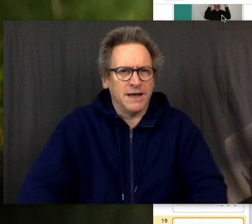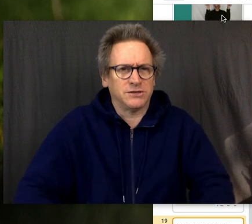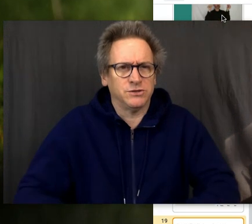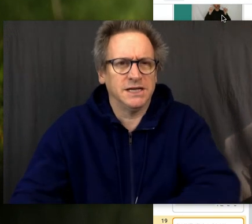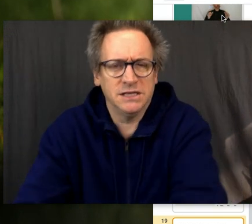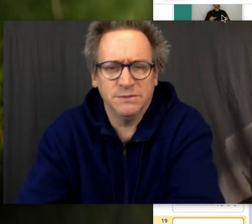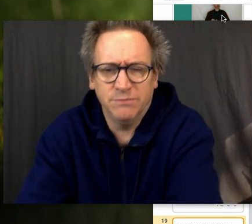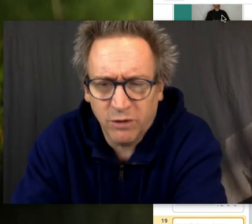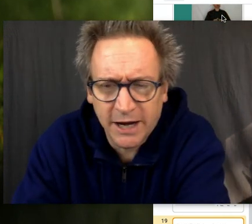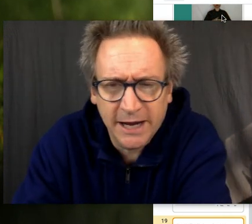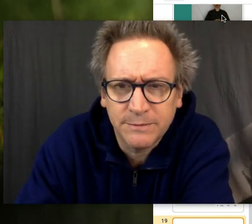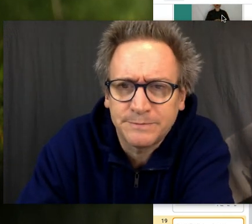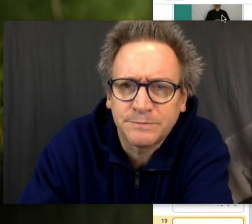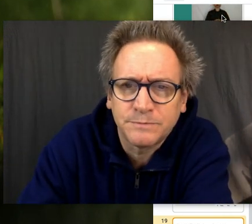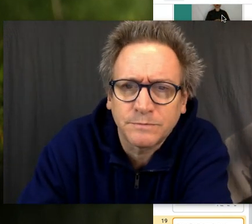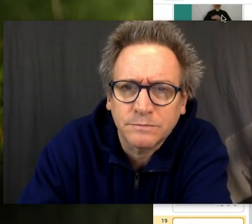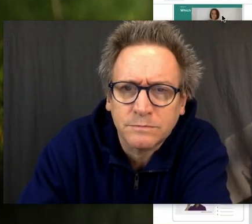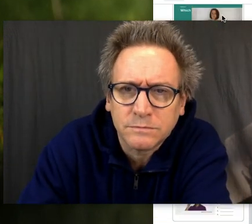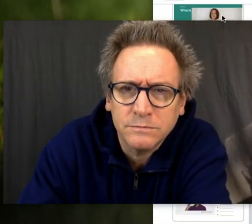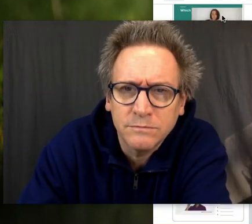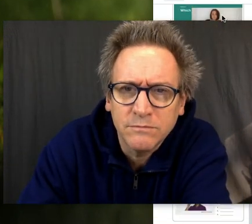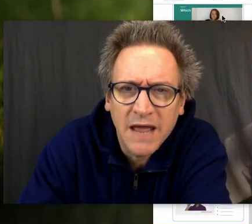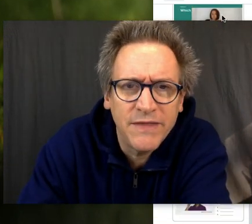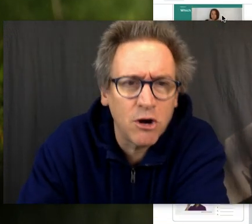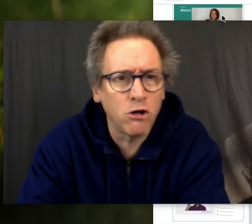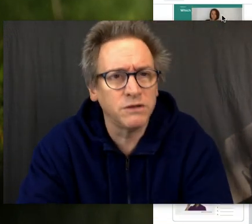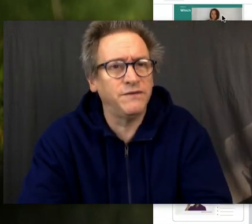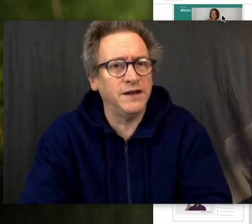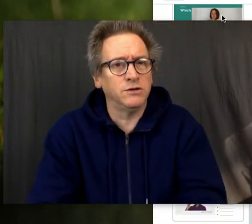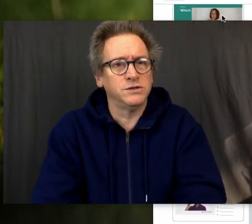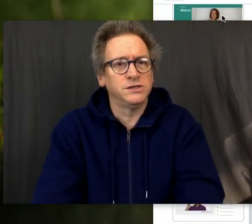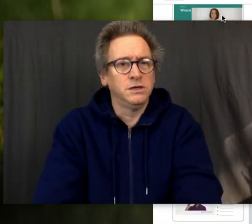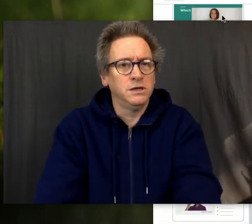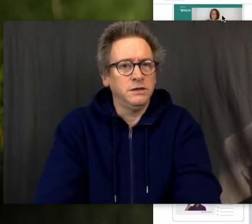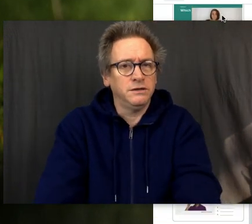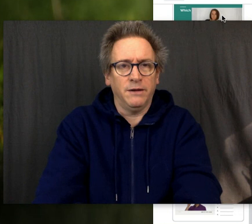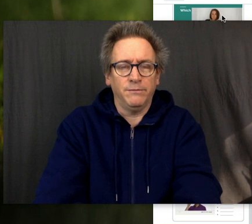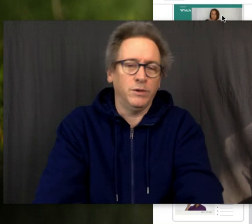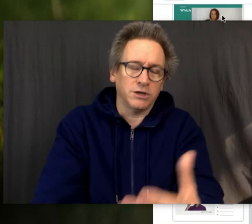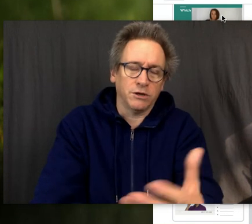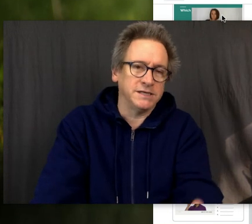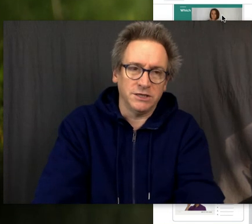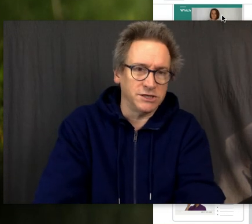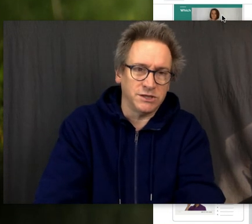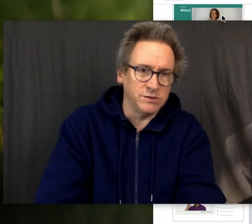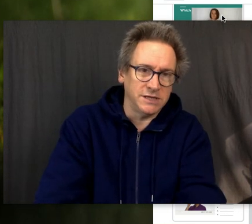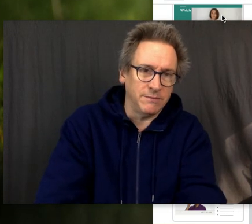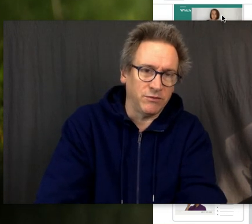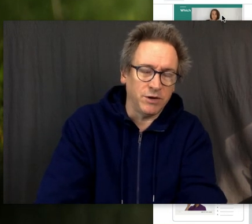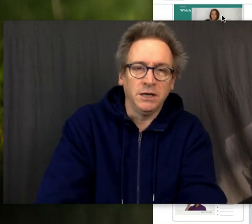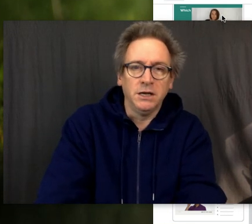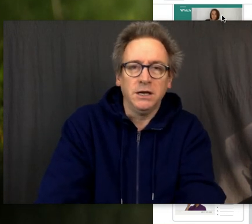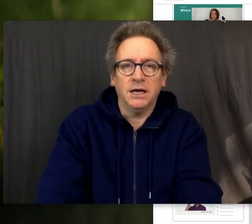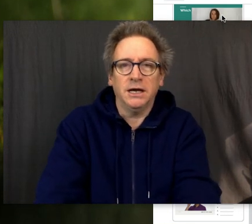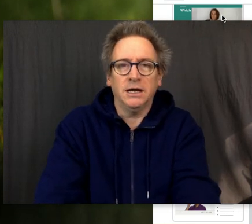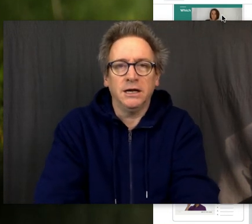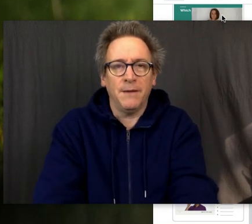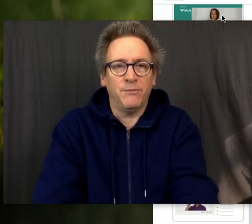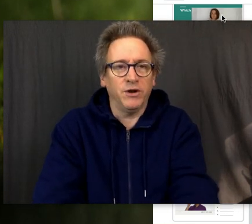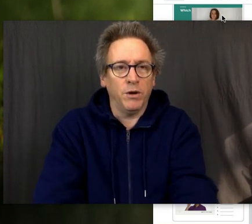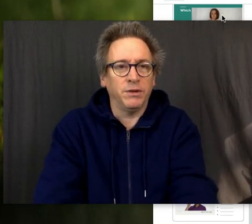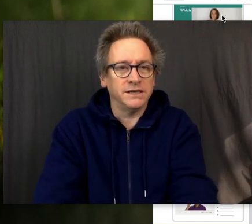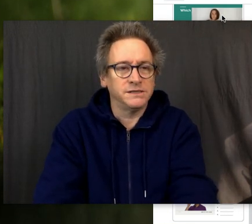some exercises beforehand. And then all the videos, which are basically just those same three,